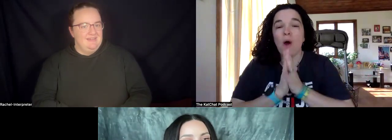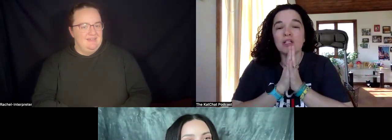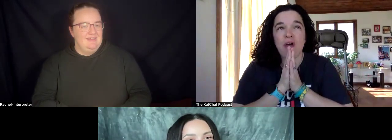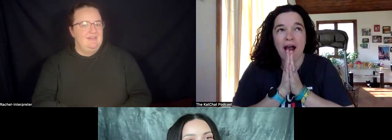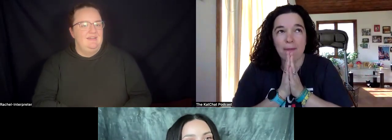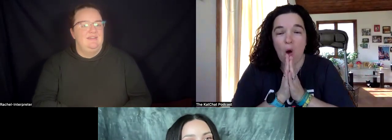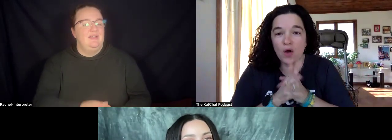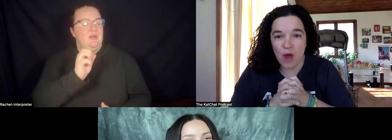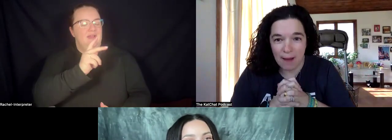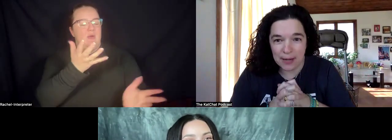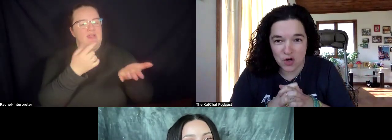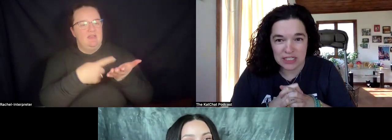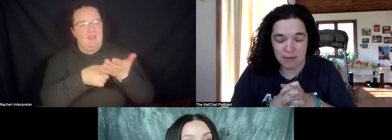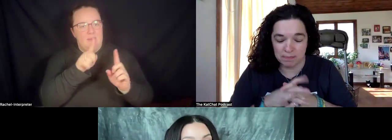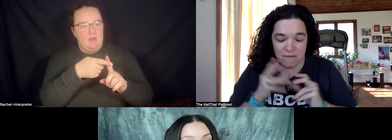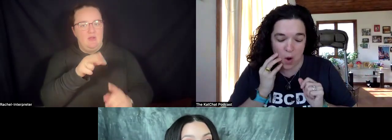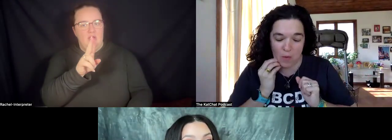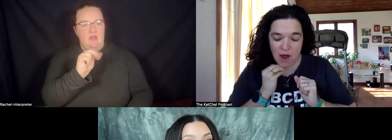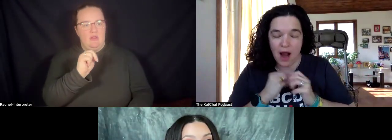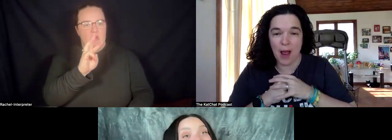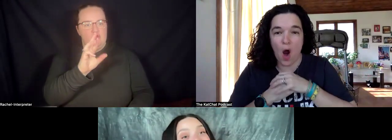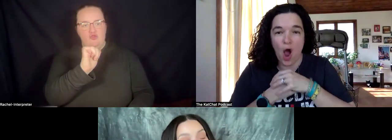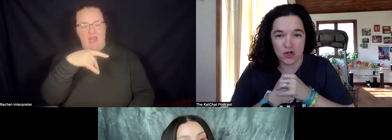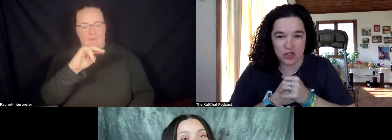Okay, I wanted to talk about unwrapping Christmas